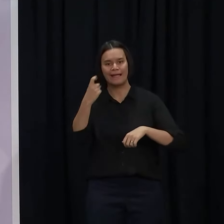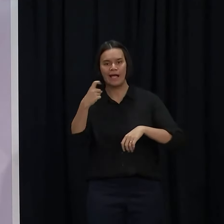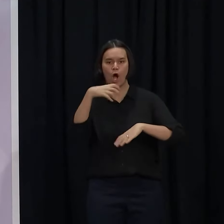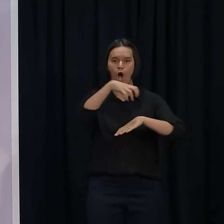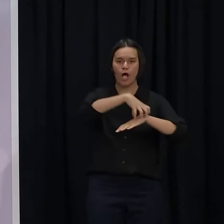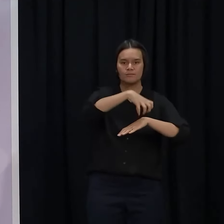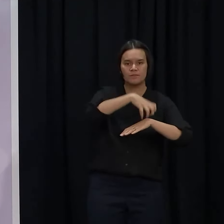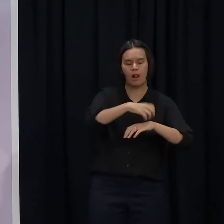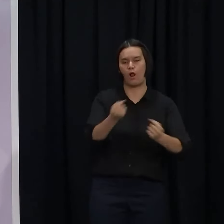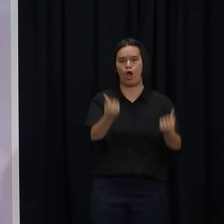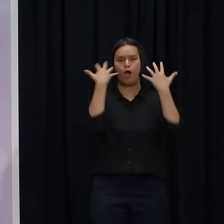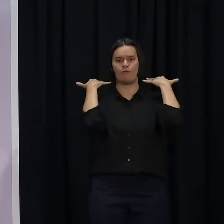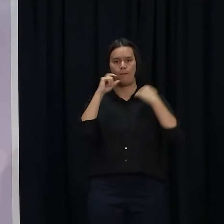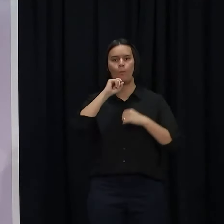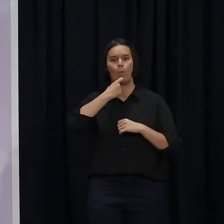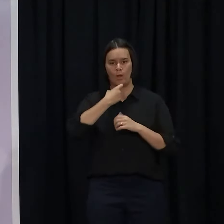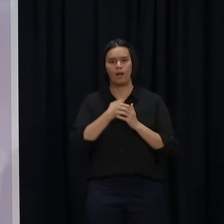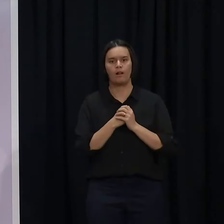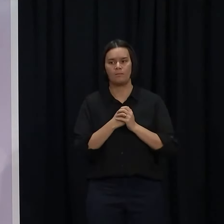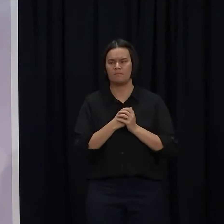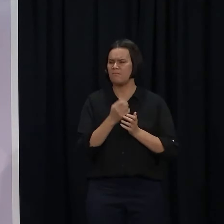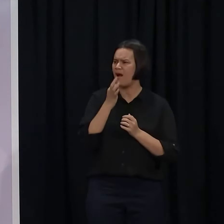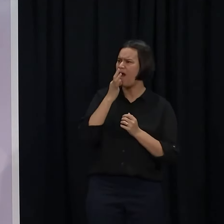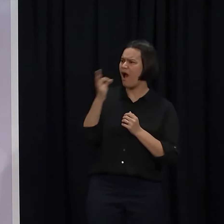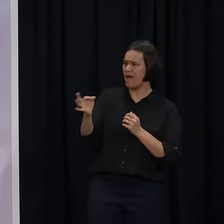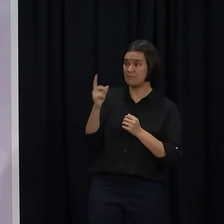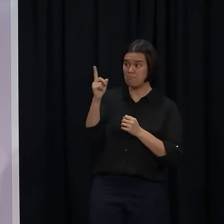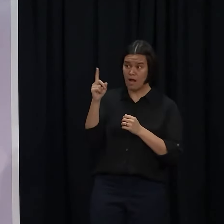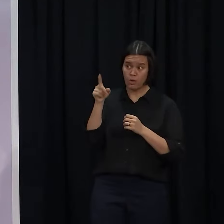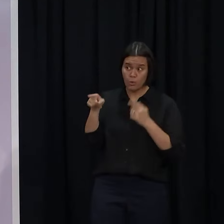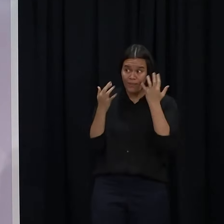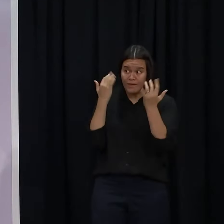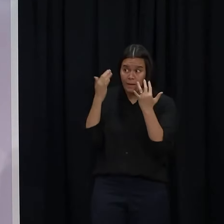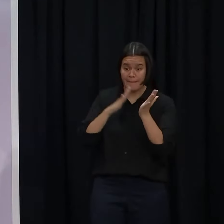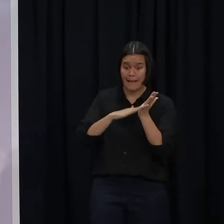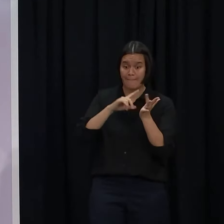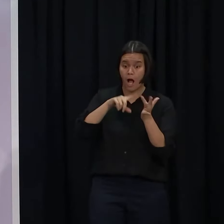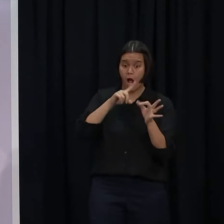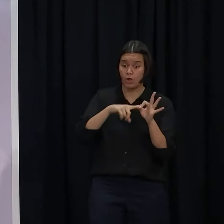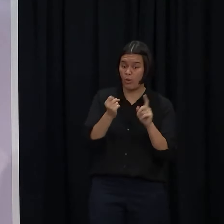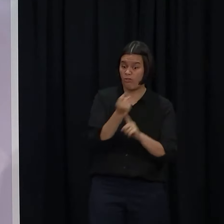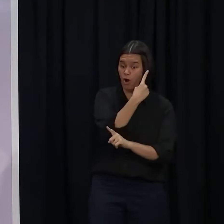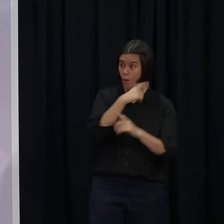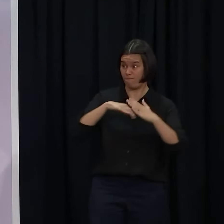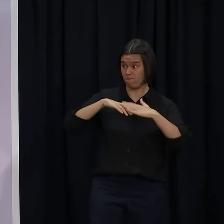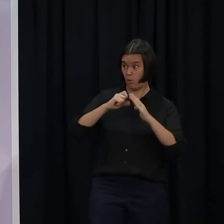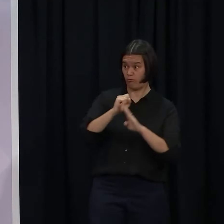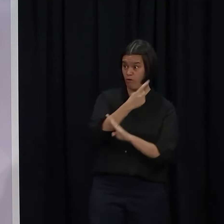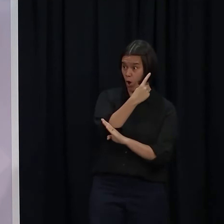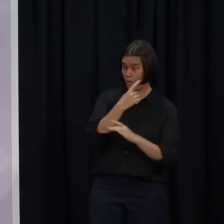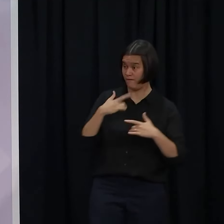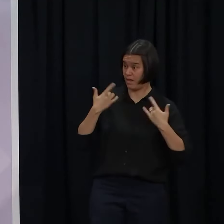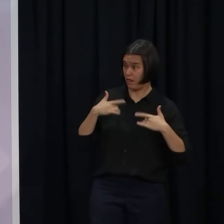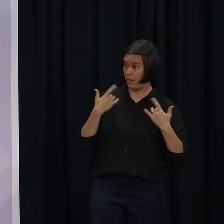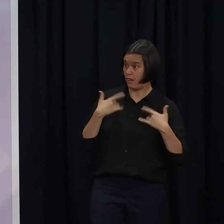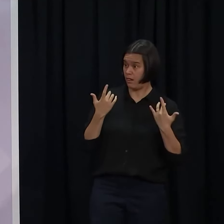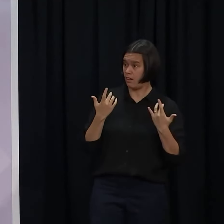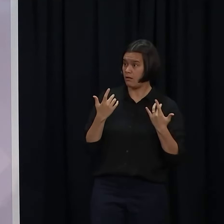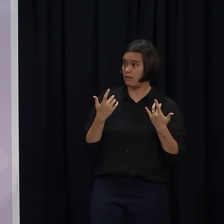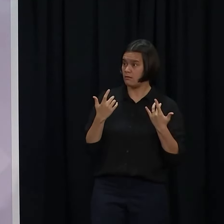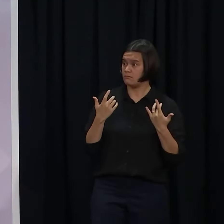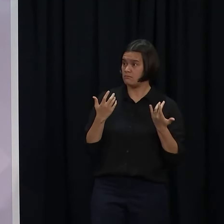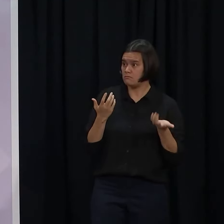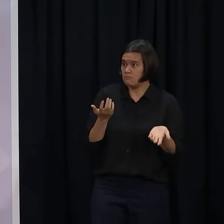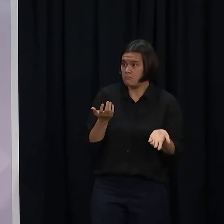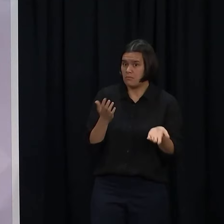decisions. Cabinet's made. You'd consider if there was so many cases in the community that actually, as I said, the MIQ at the